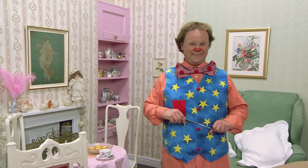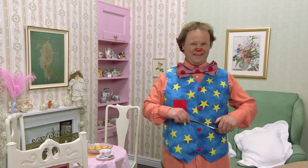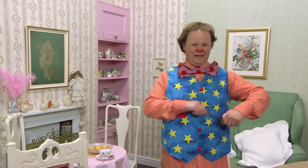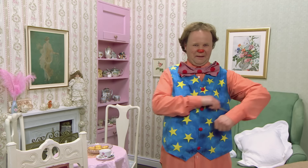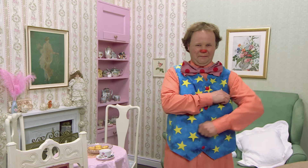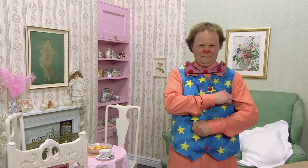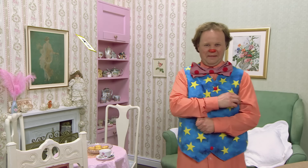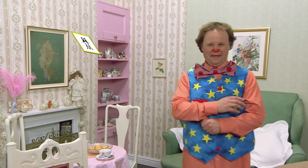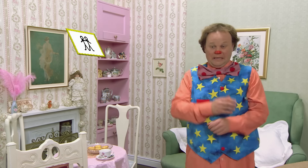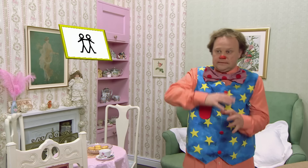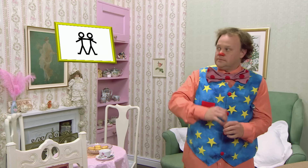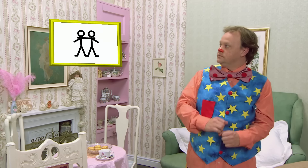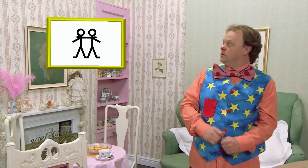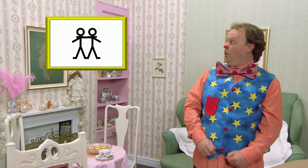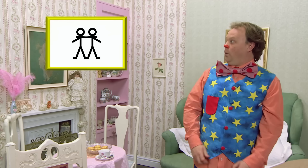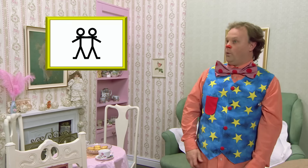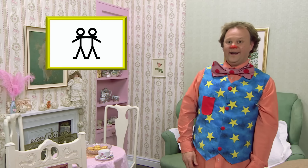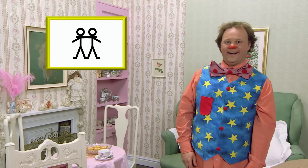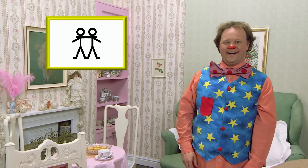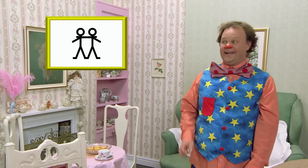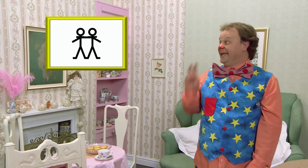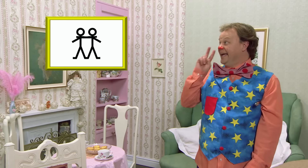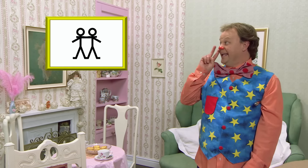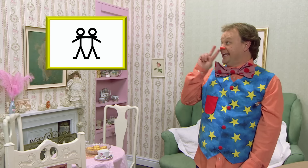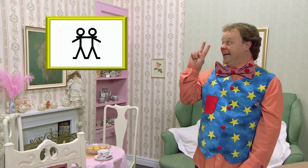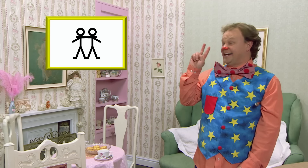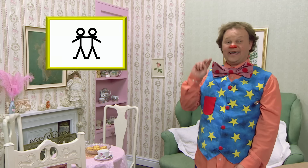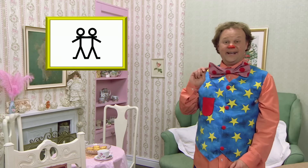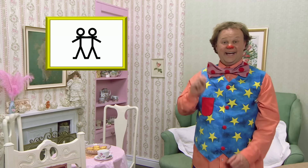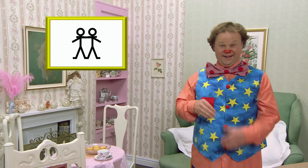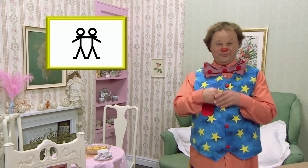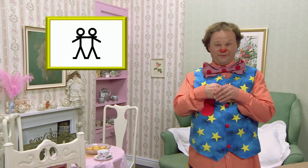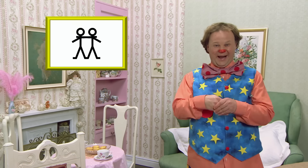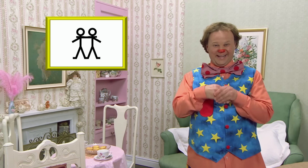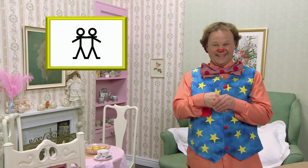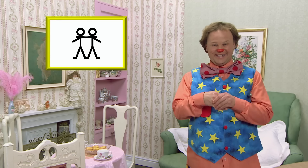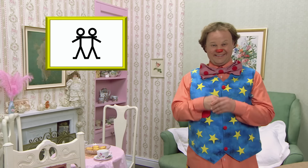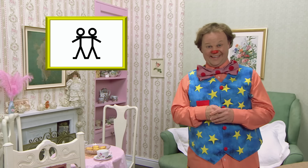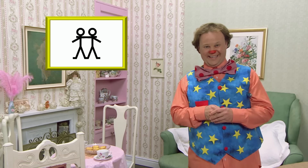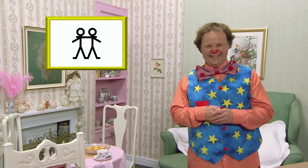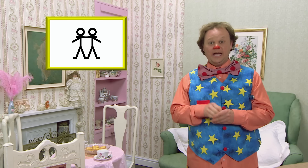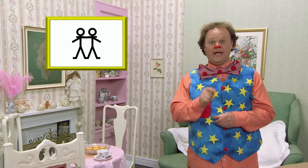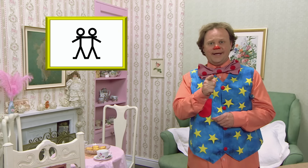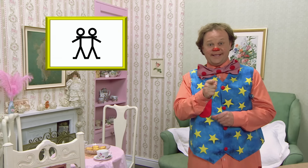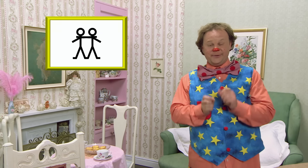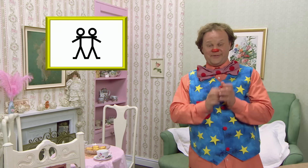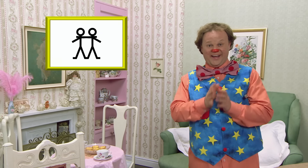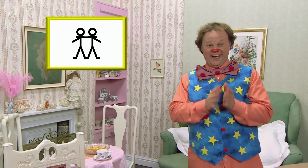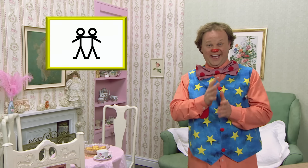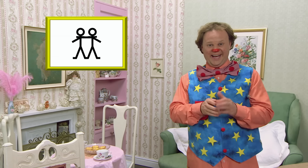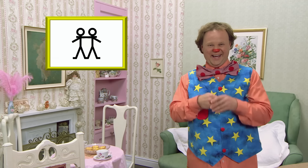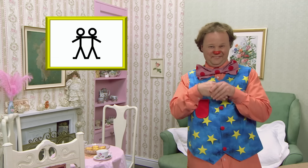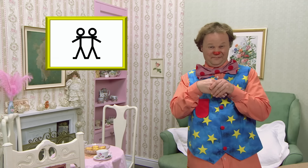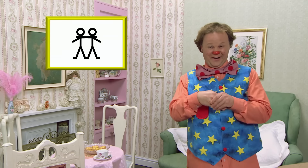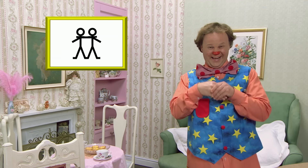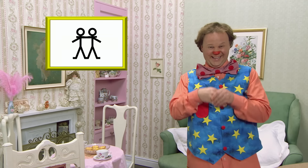friend. Oh, look! Friends! You sign